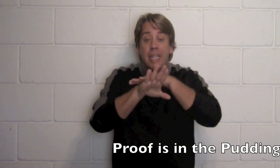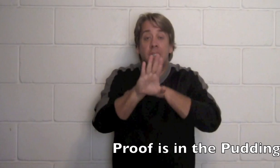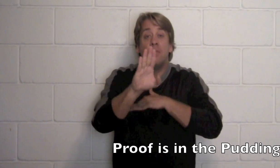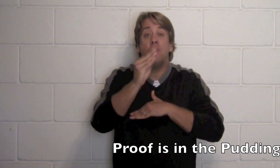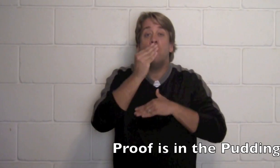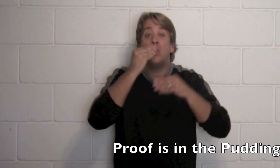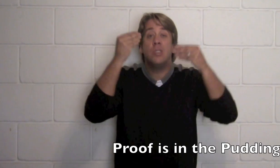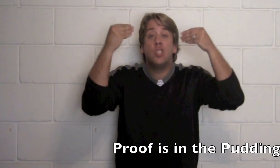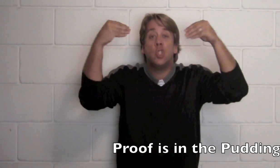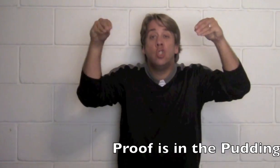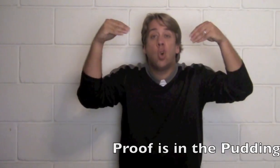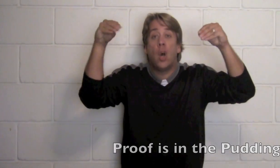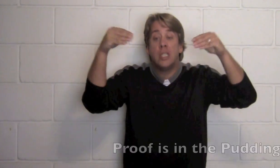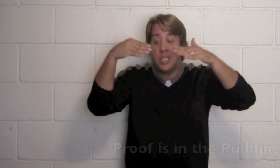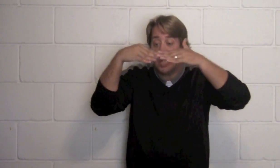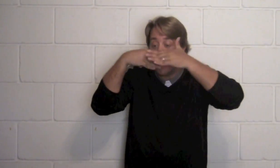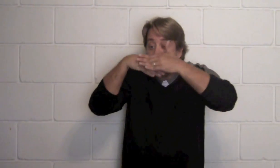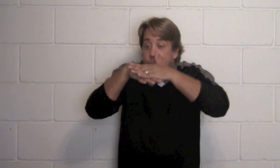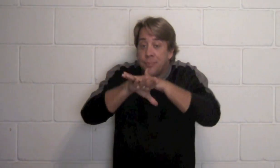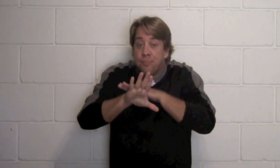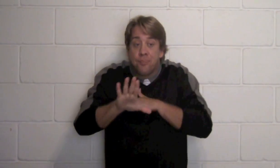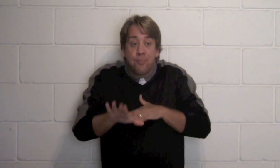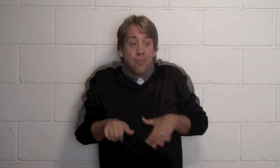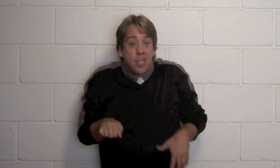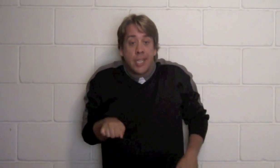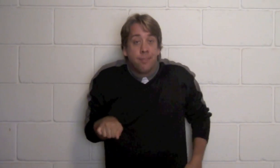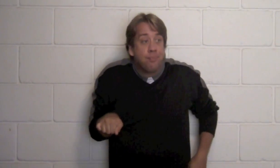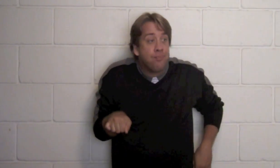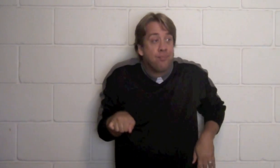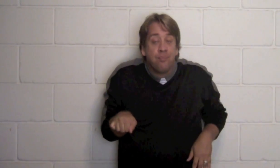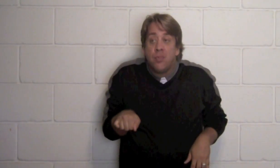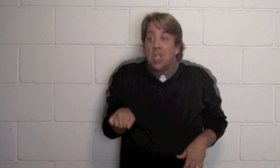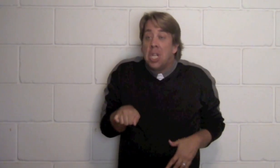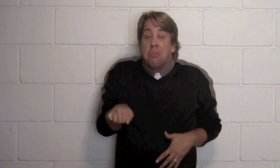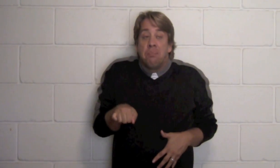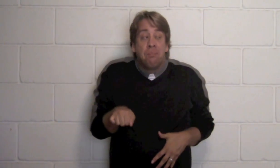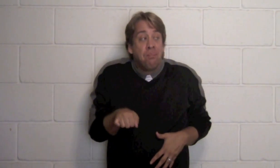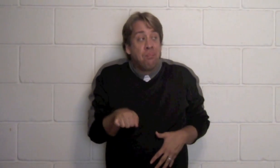There was this old woman who walked into the grocery store.